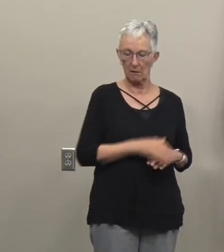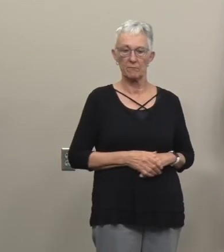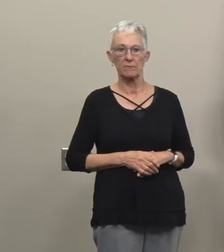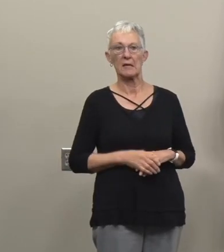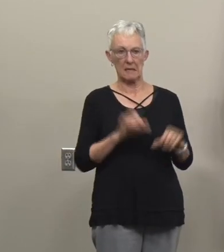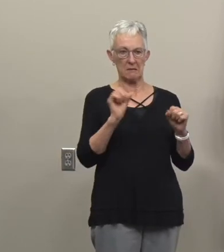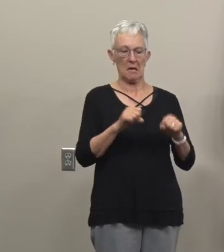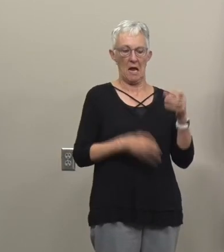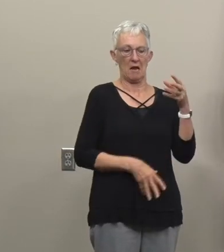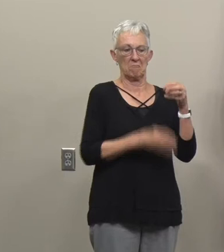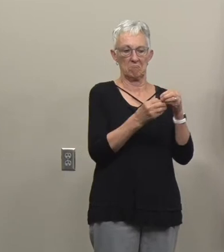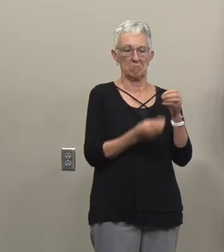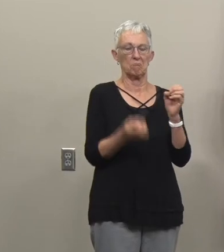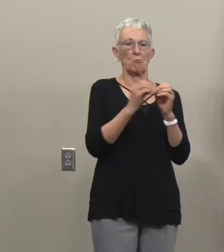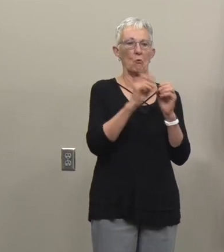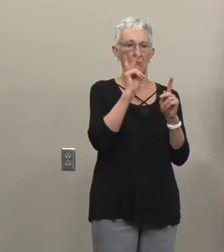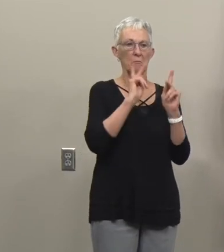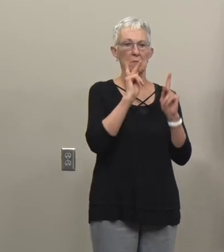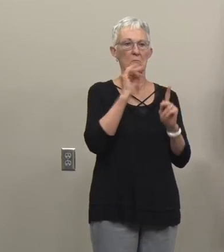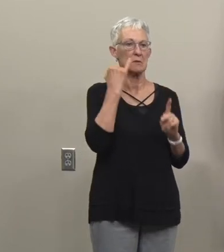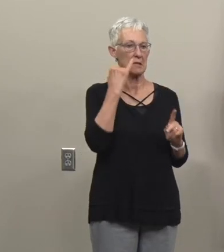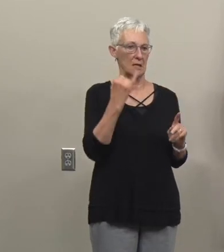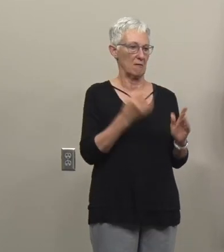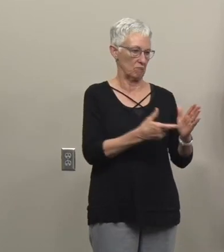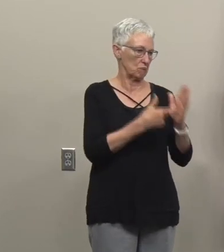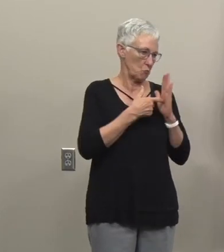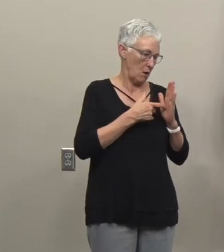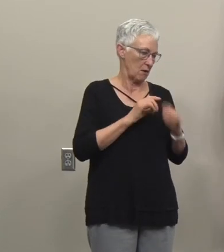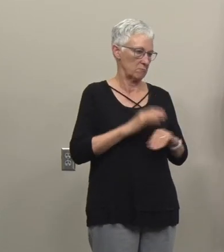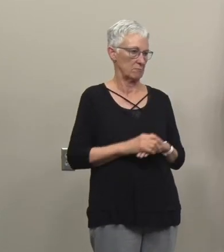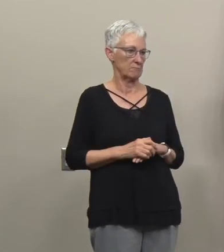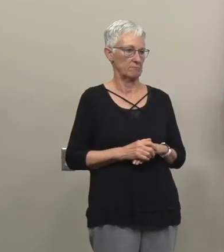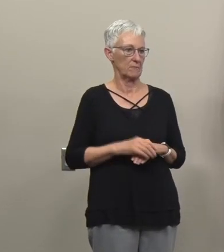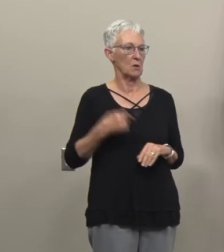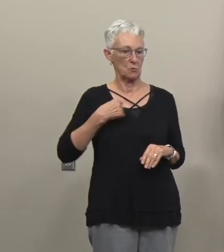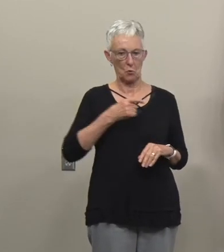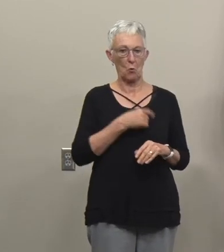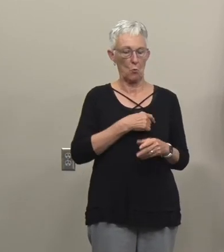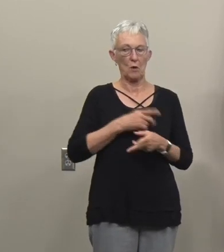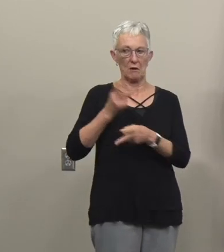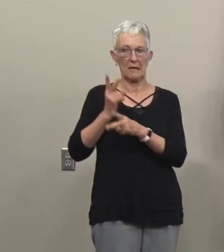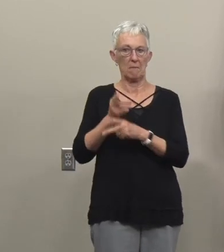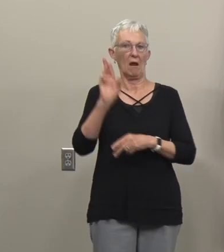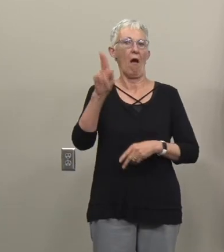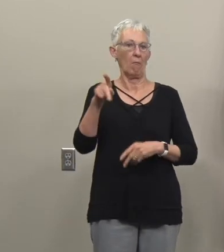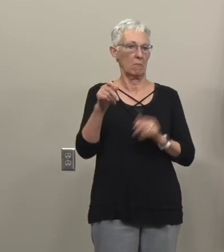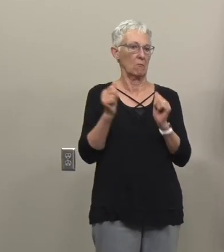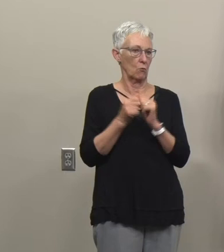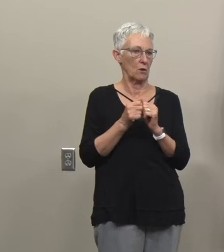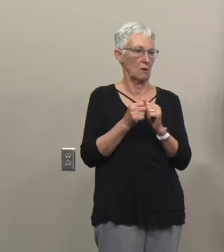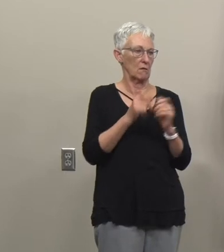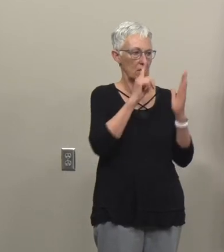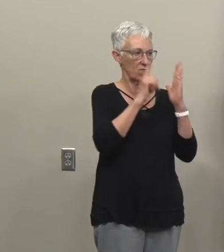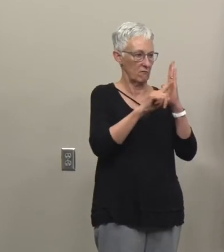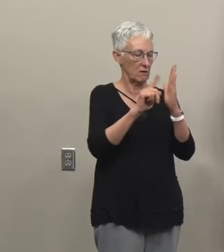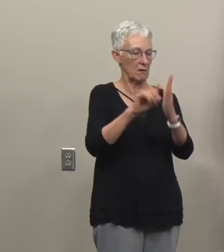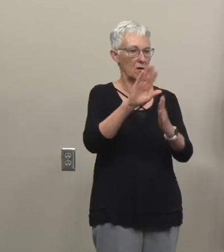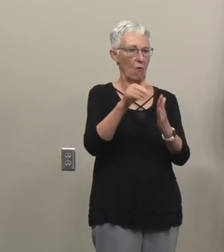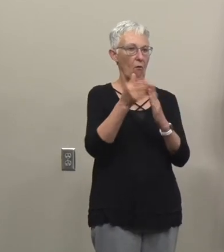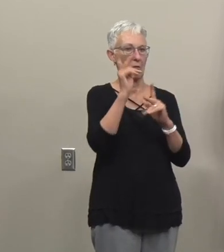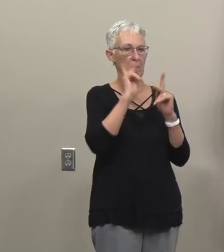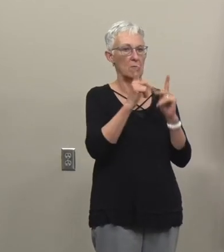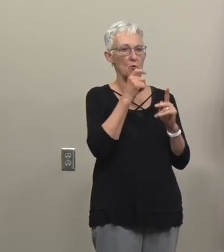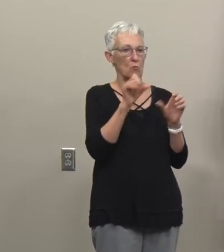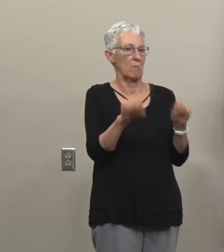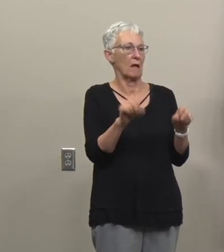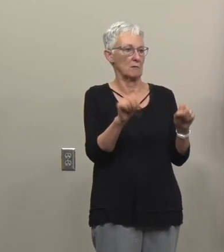needed, so this indicator is considered flat. Capacity has kept pace with demand. The fifth major factor we